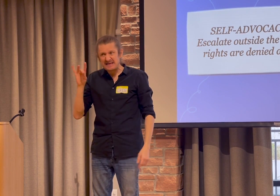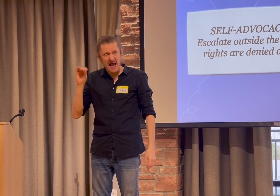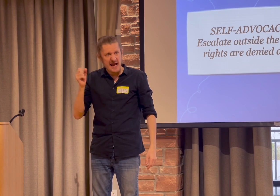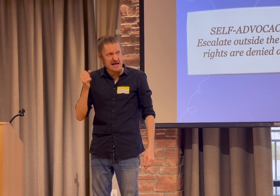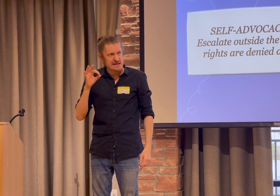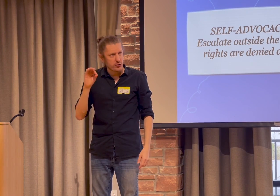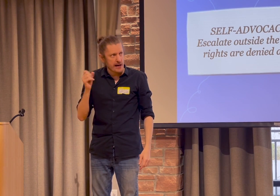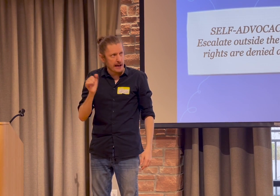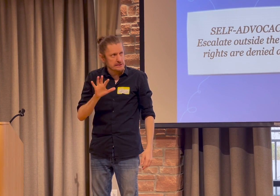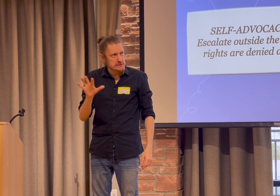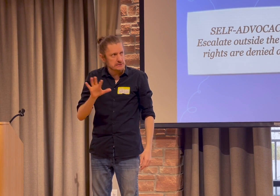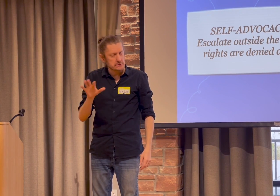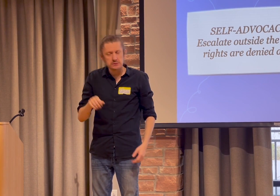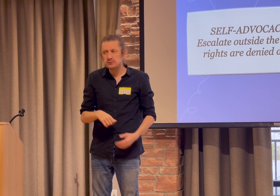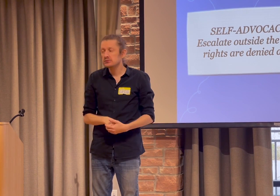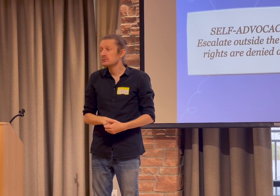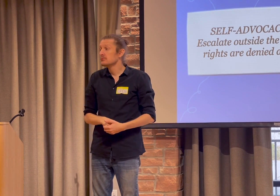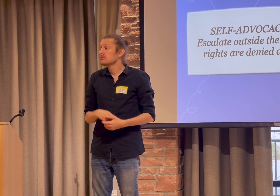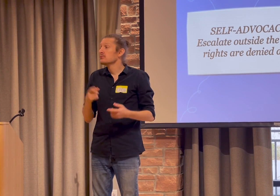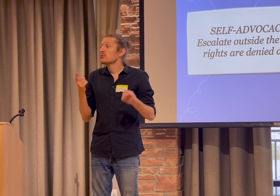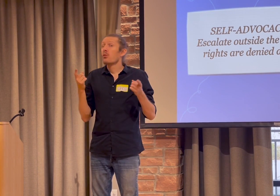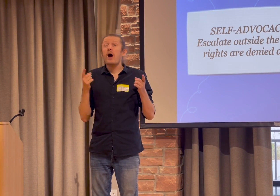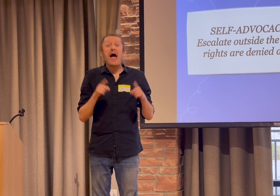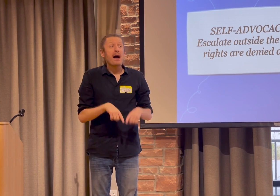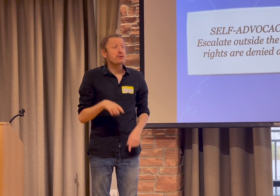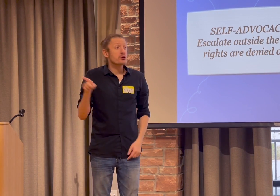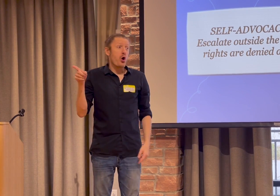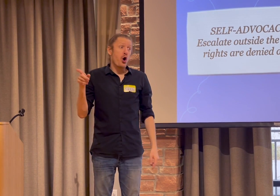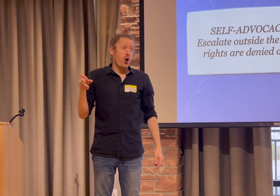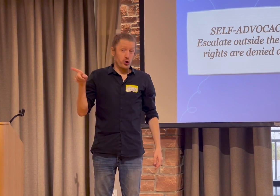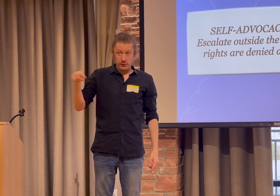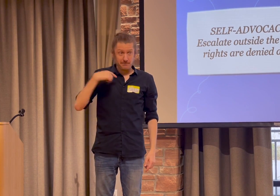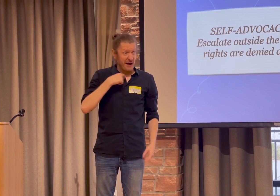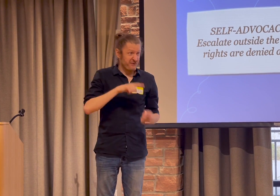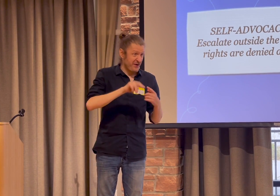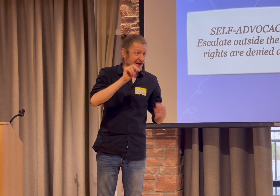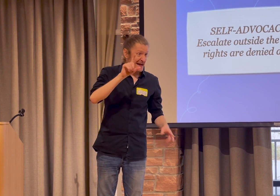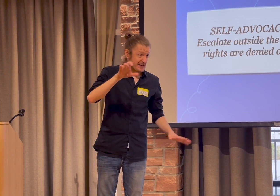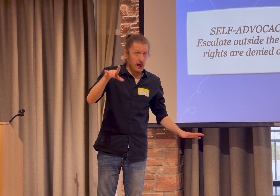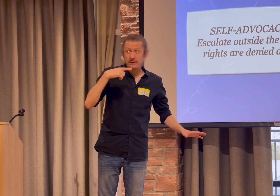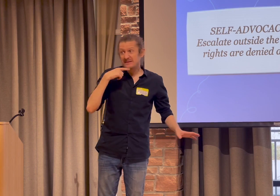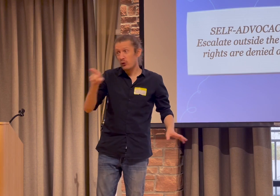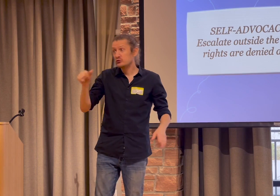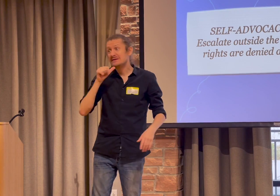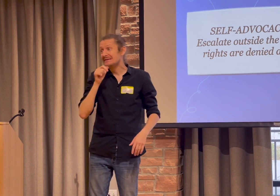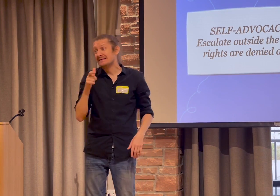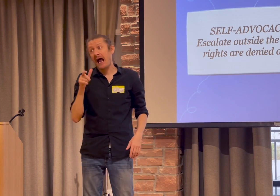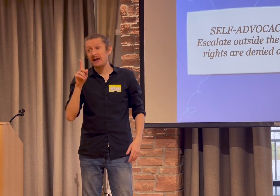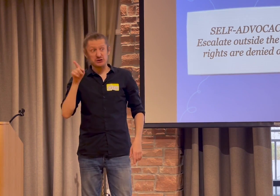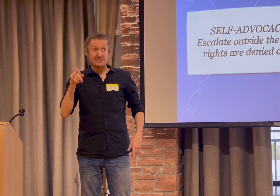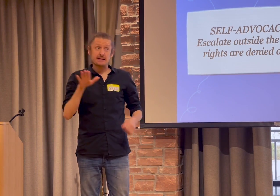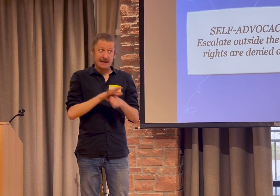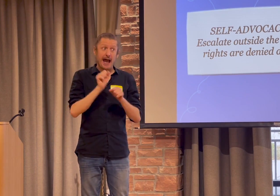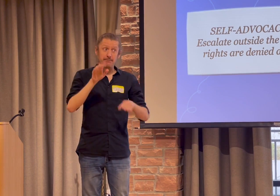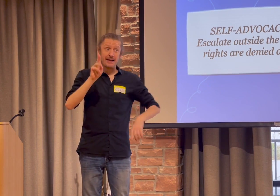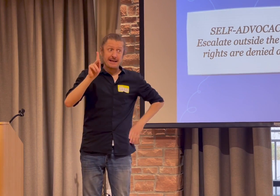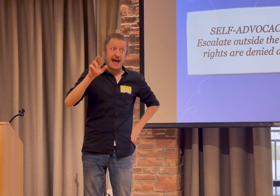you. You're deaf, you shouldn't be teaching." This was in the 1980s. What happened? Oh, my friend